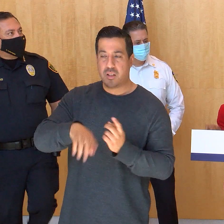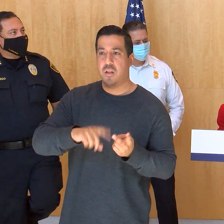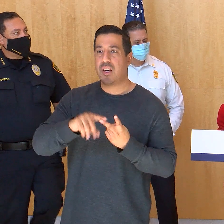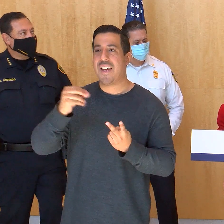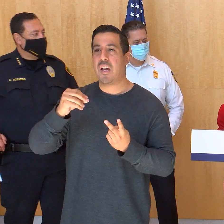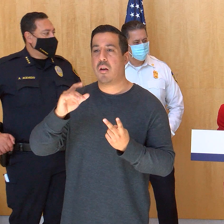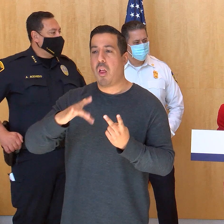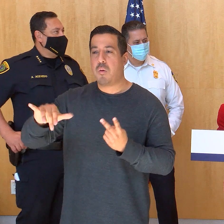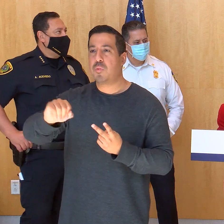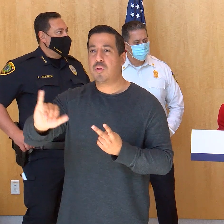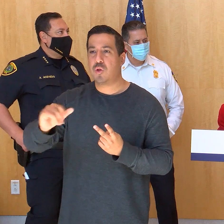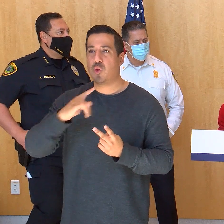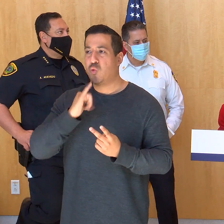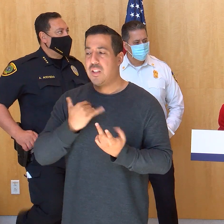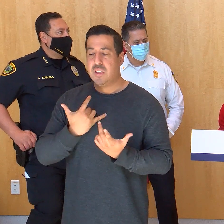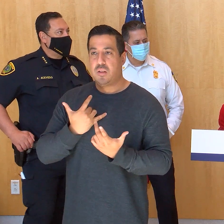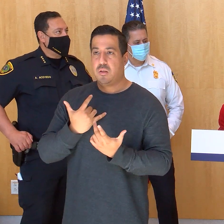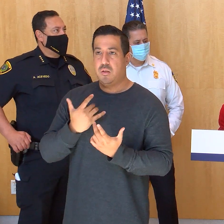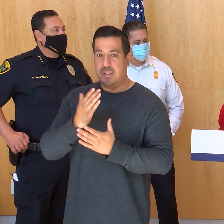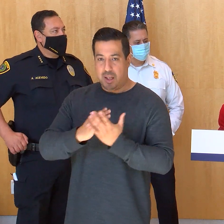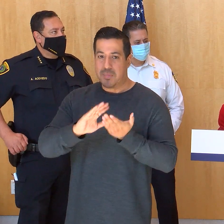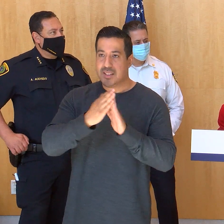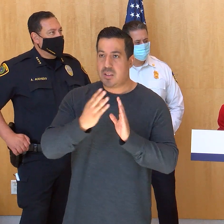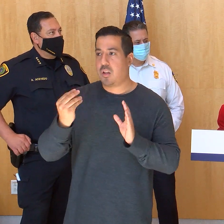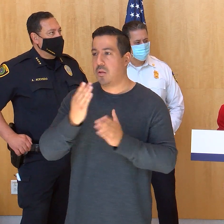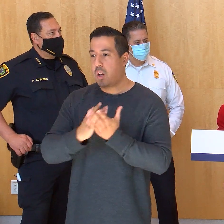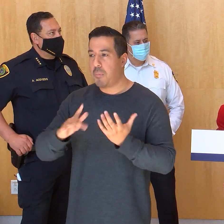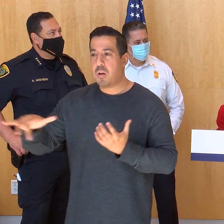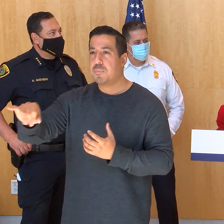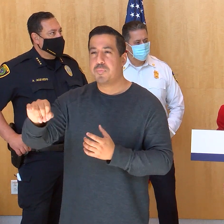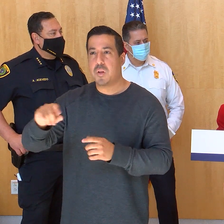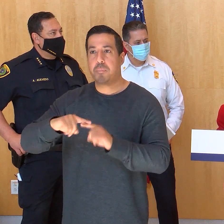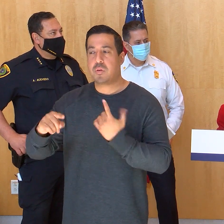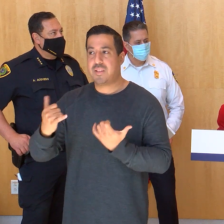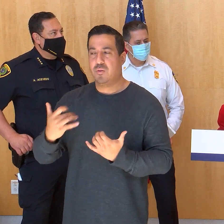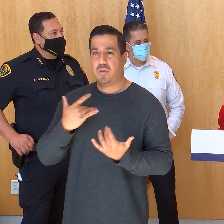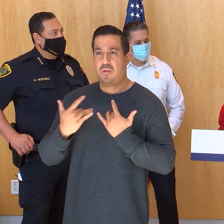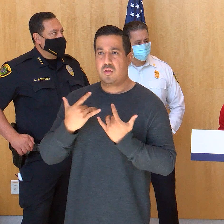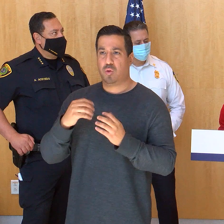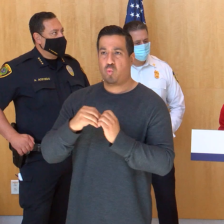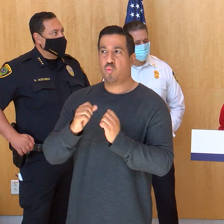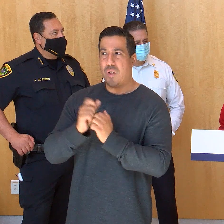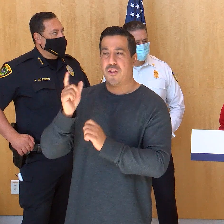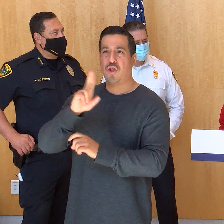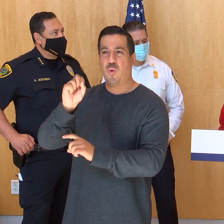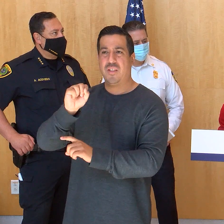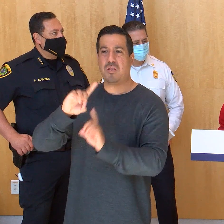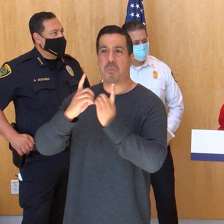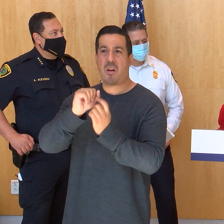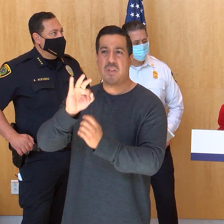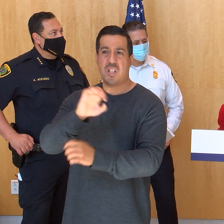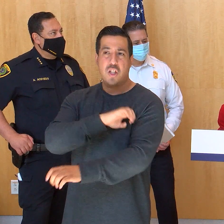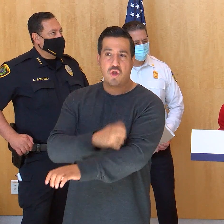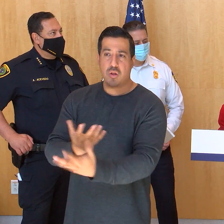so we're dense. And what has been discerned by the U.S. Department of Energy is